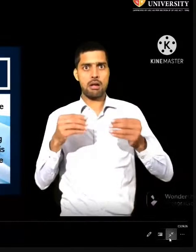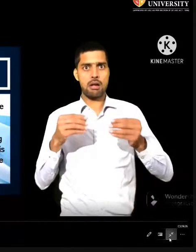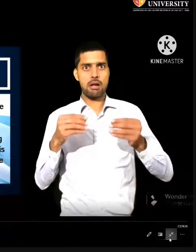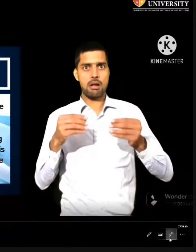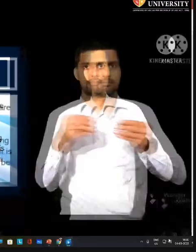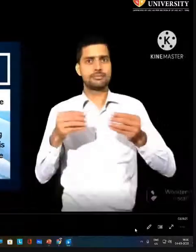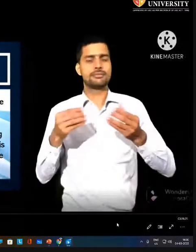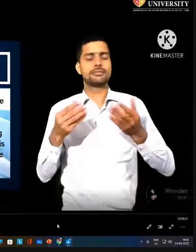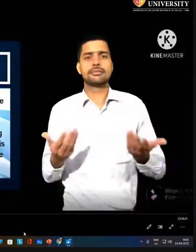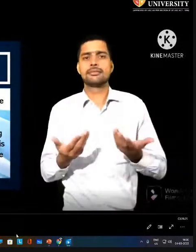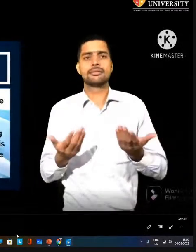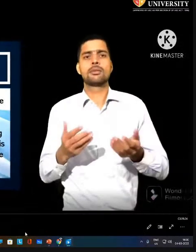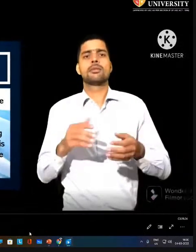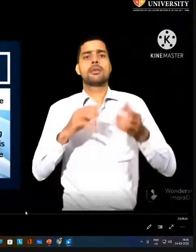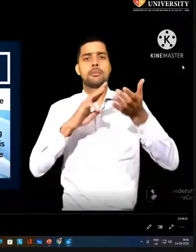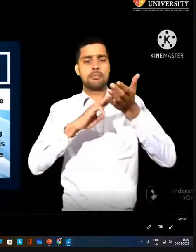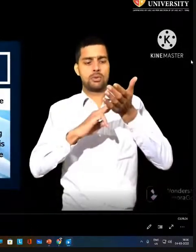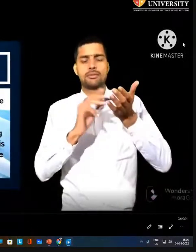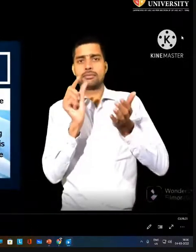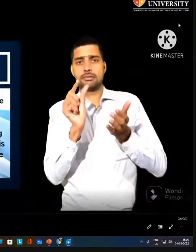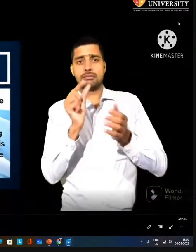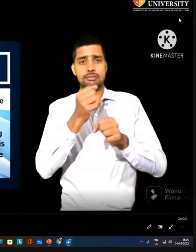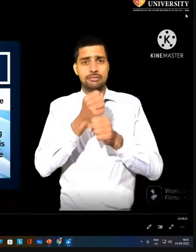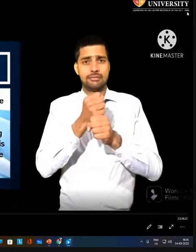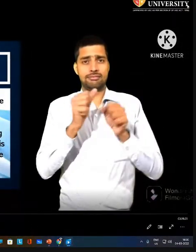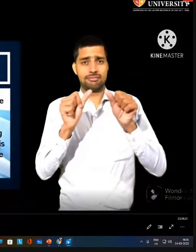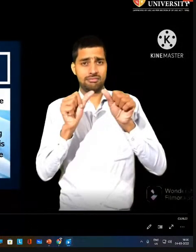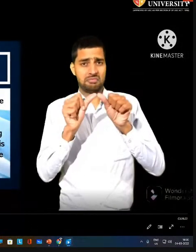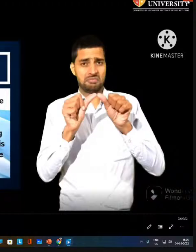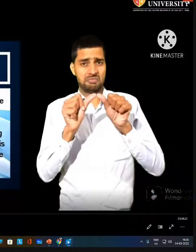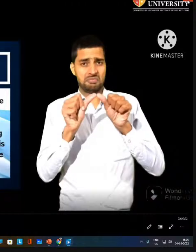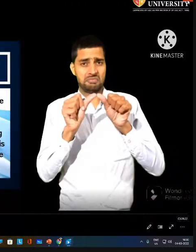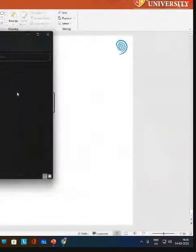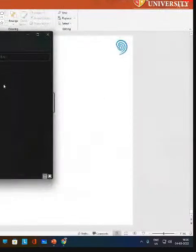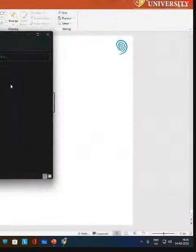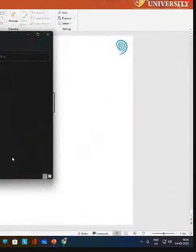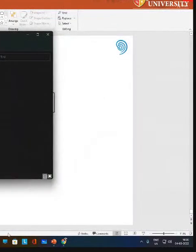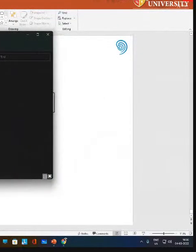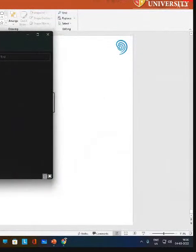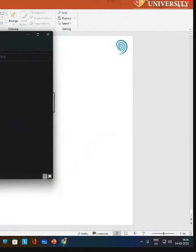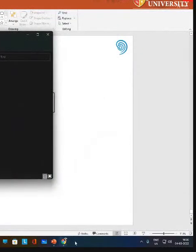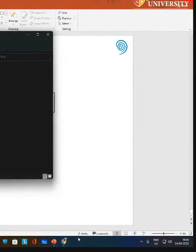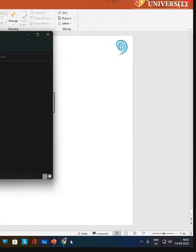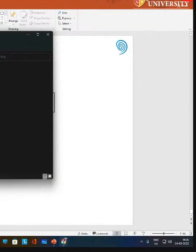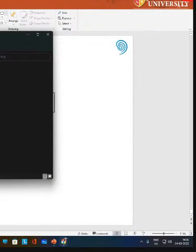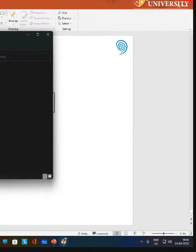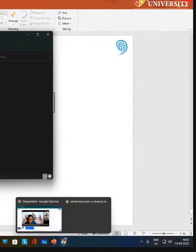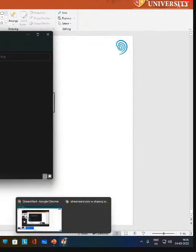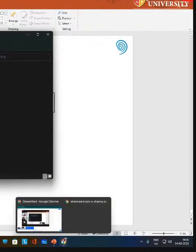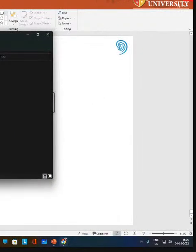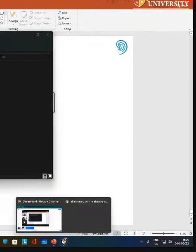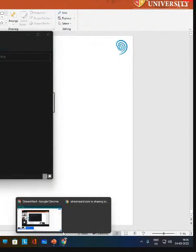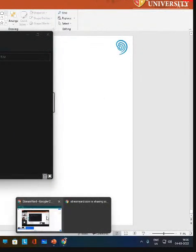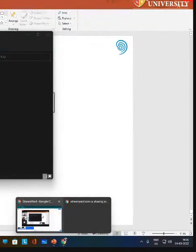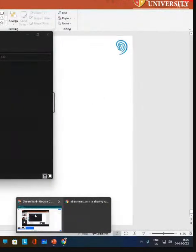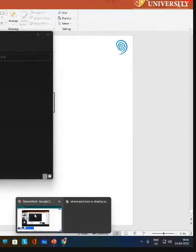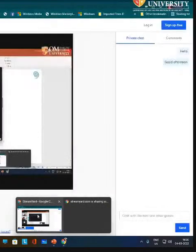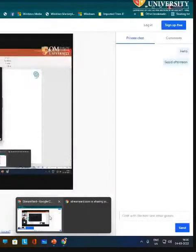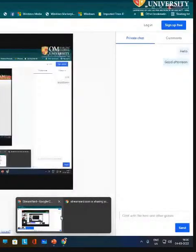silk varieties. The most I think with this video, you could